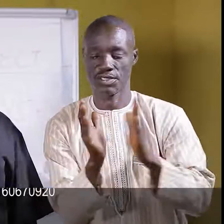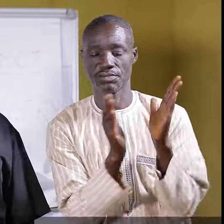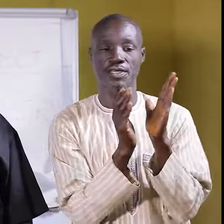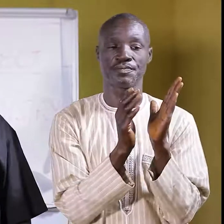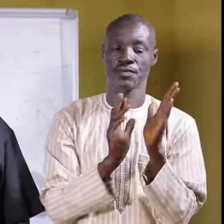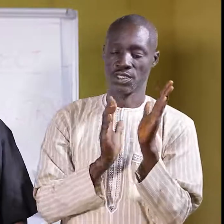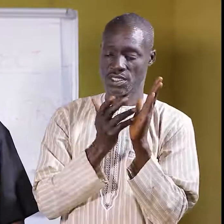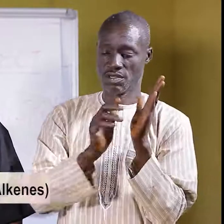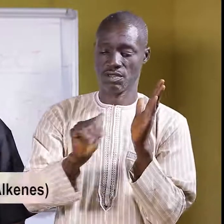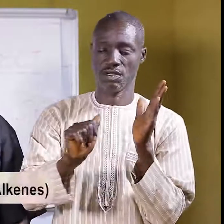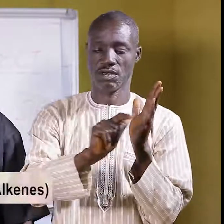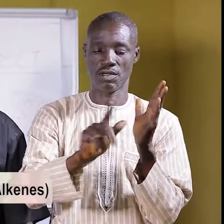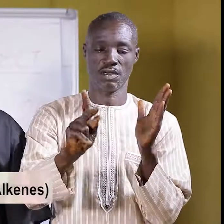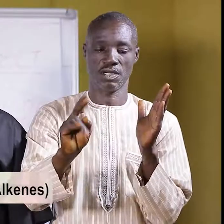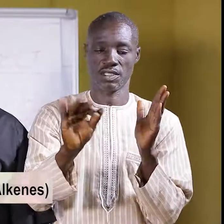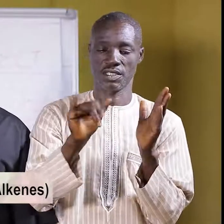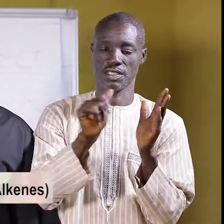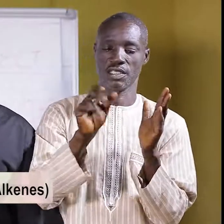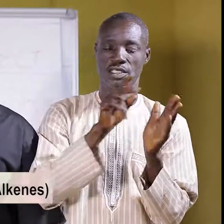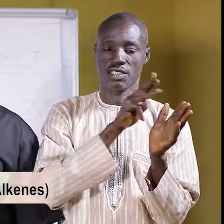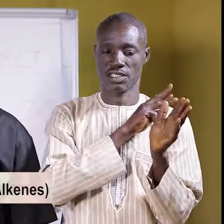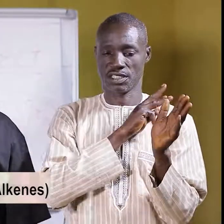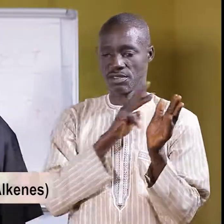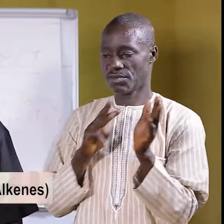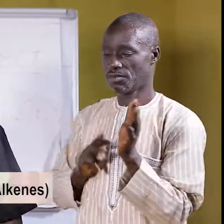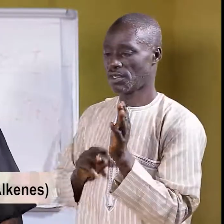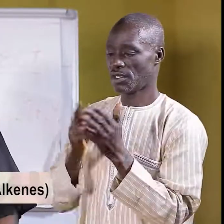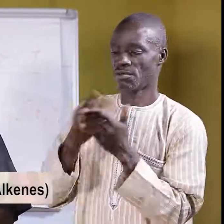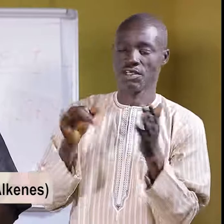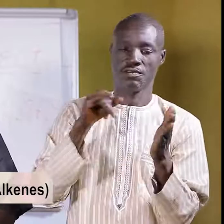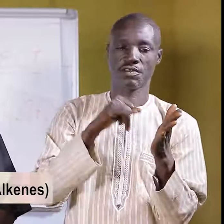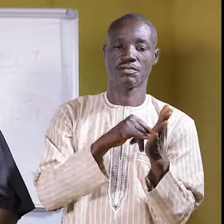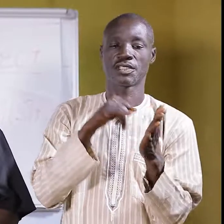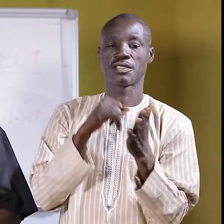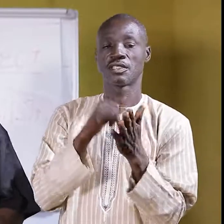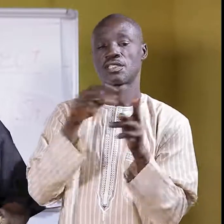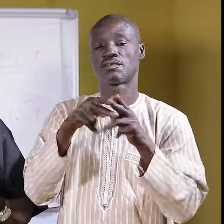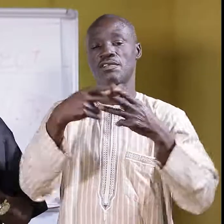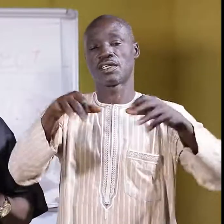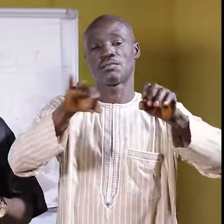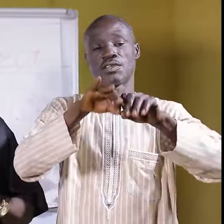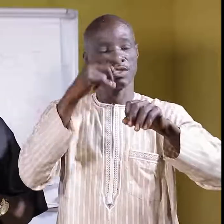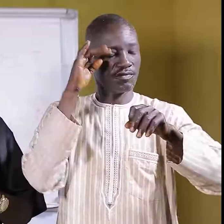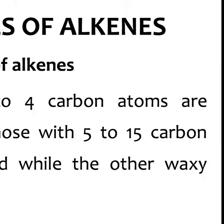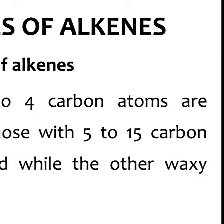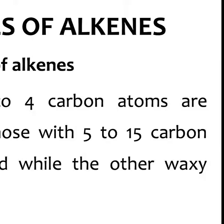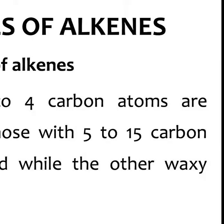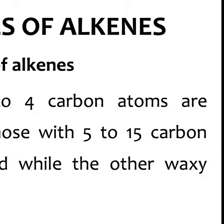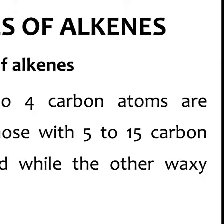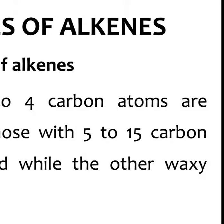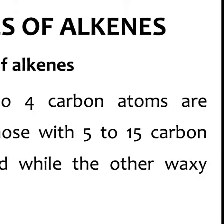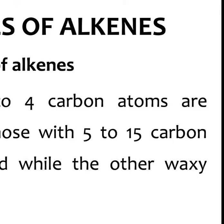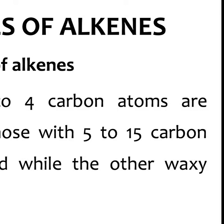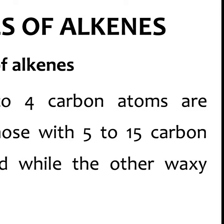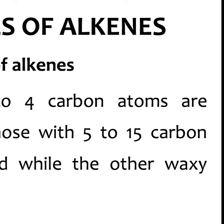our alkenes as a member. Now, apart from that, it is also very important for us to look at what are